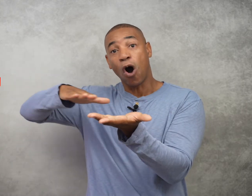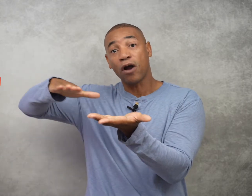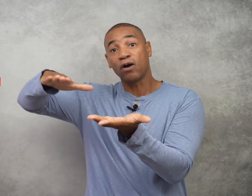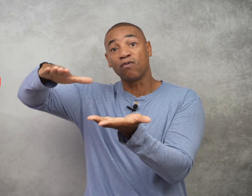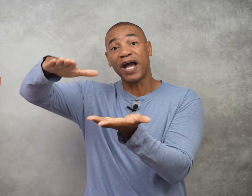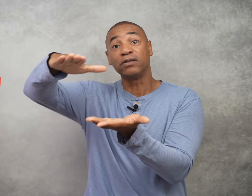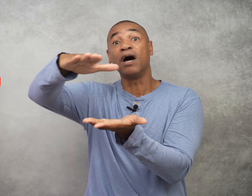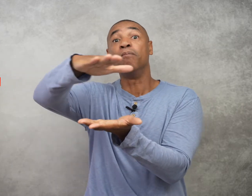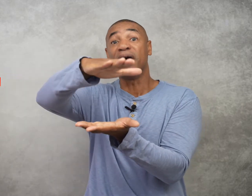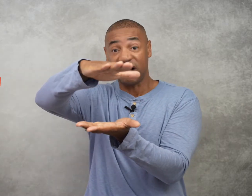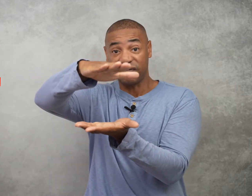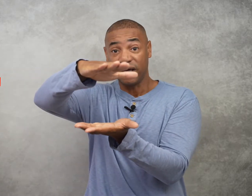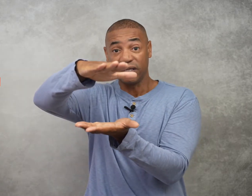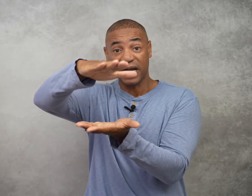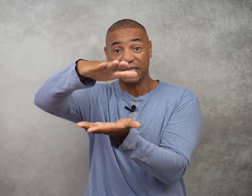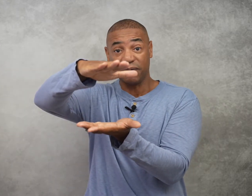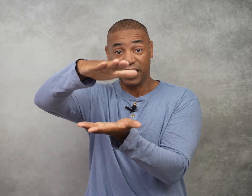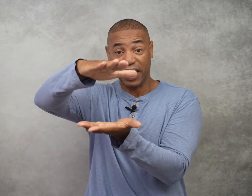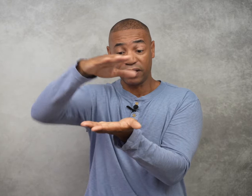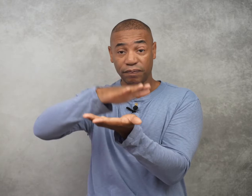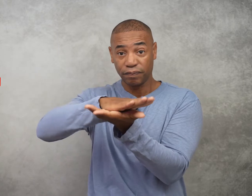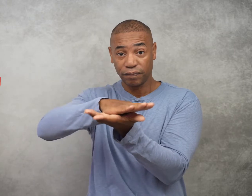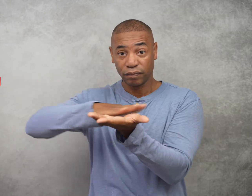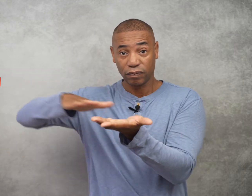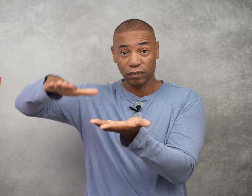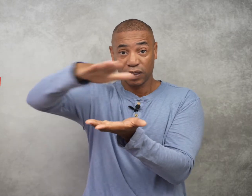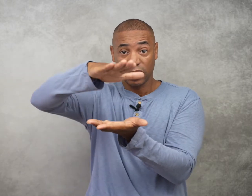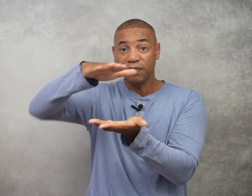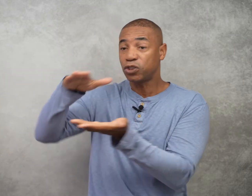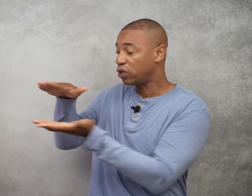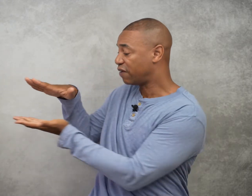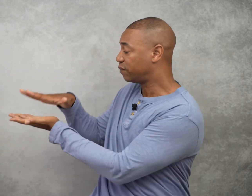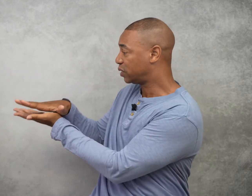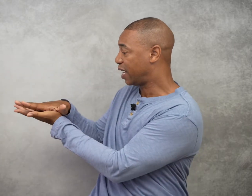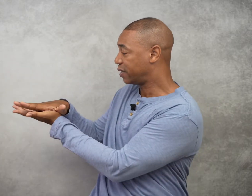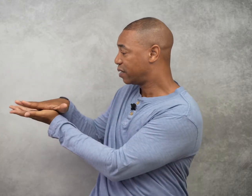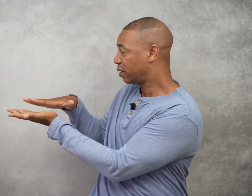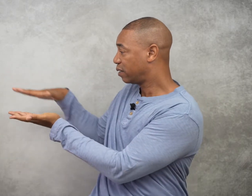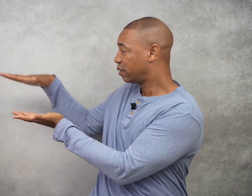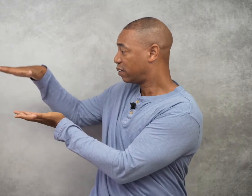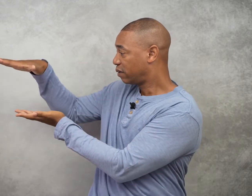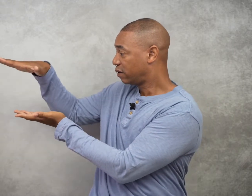arc around above the non-dominant hand. Let me show you that from the side.